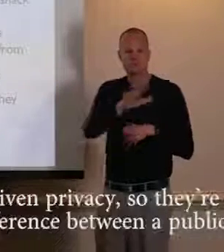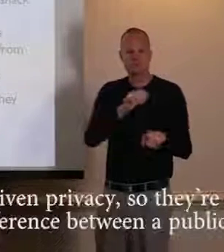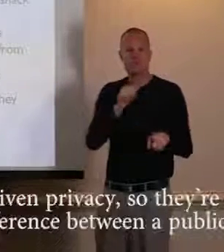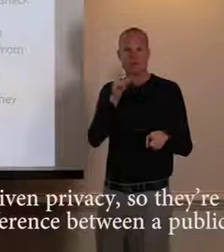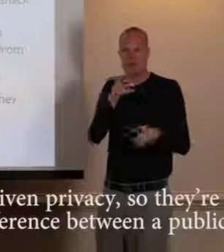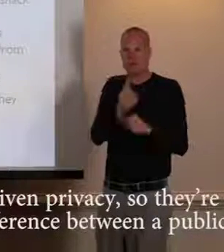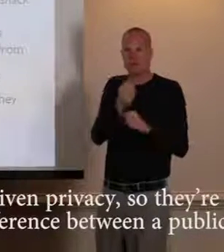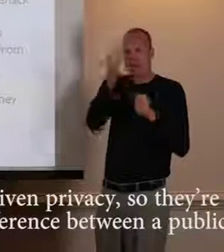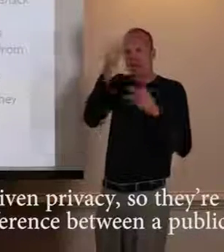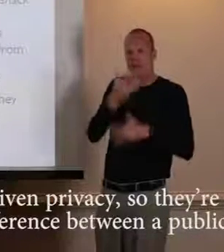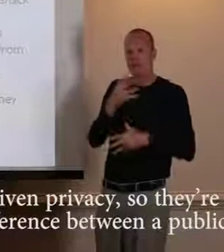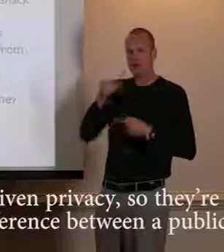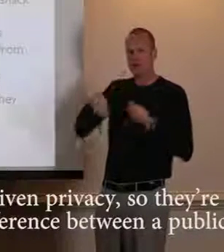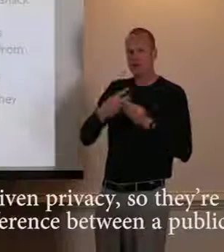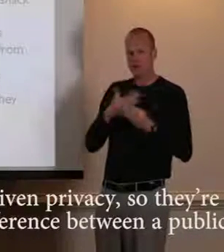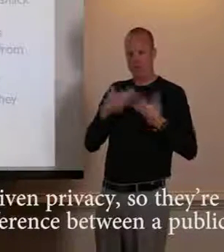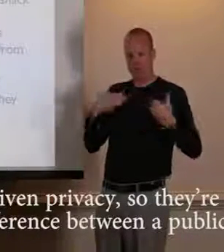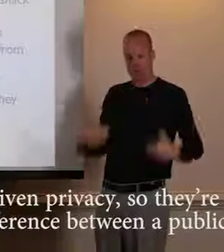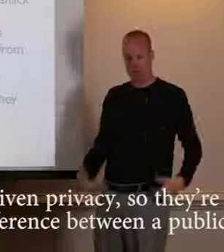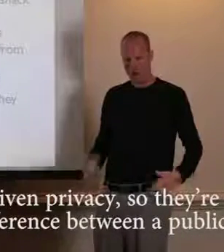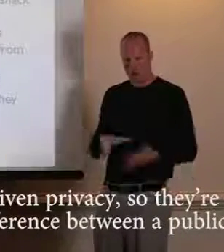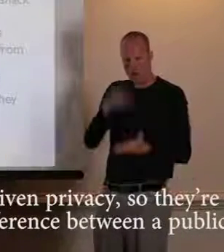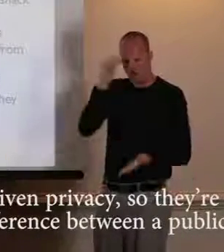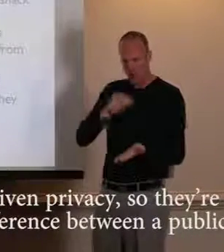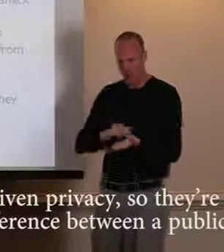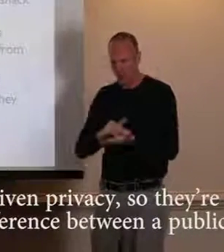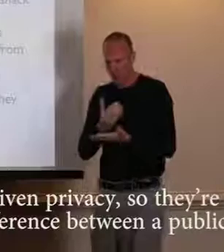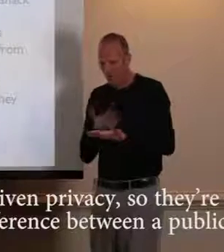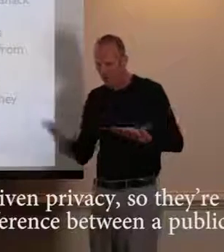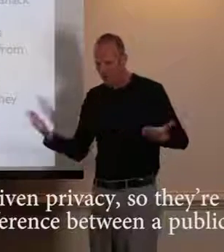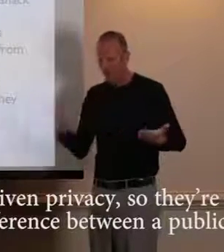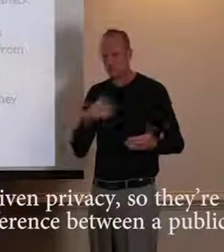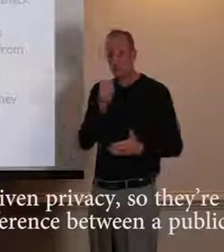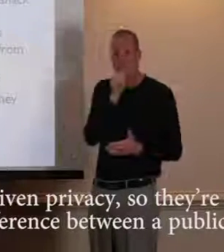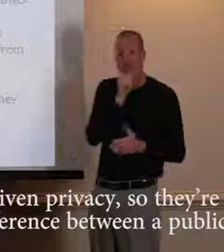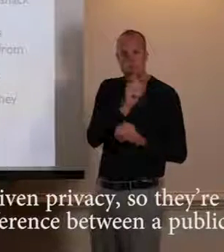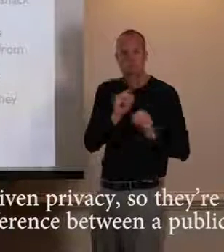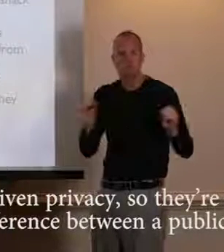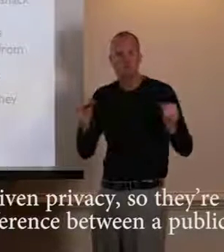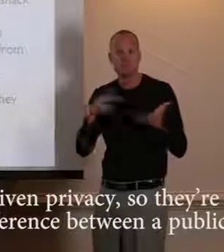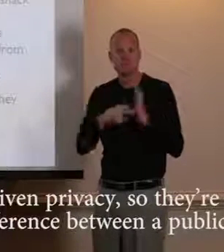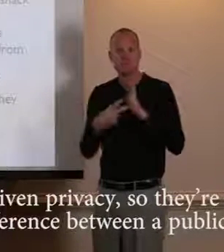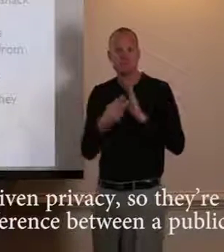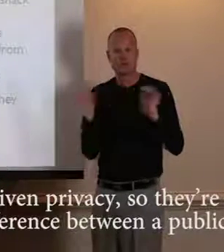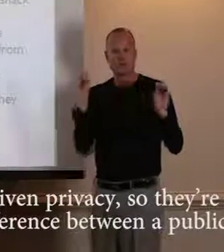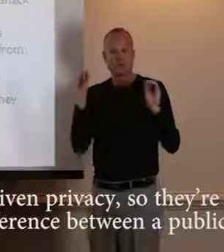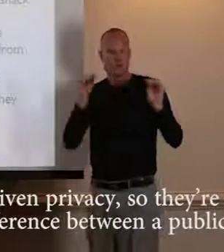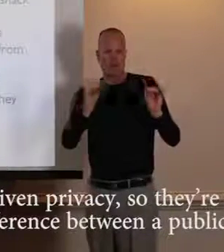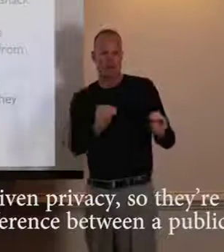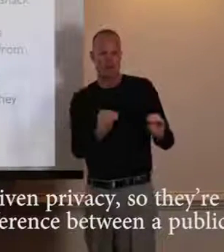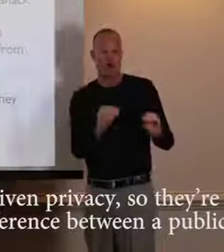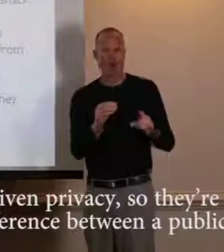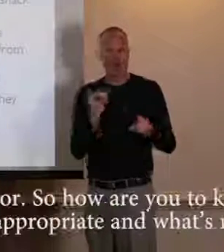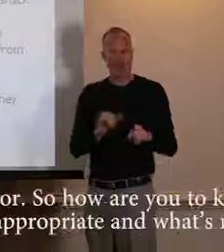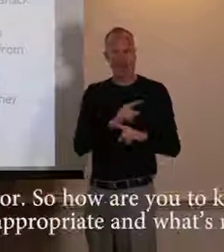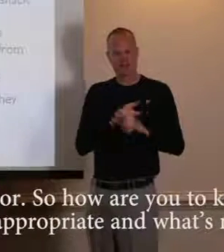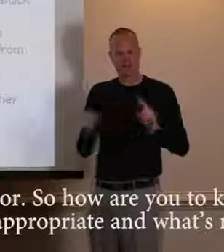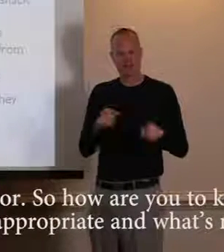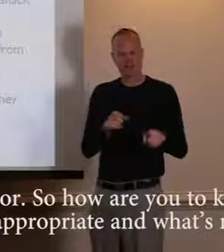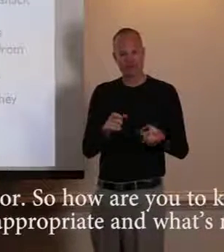their bodies, and they're not given privacy. So they're not really ever taught, like, this is the difference between a public behavior and a